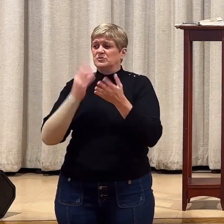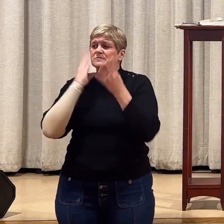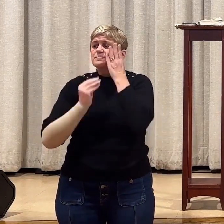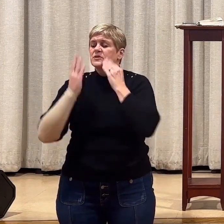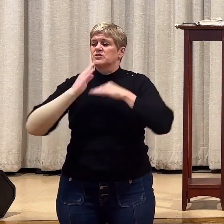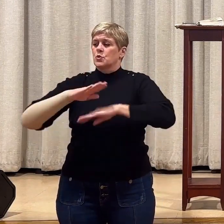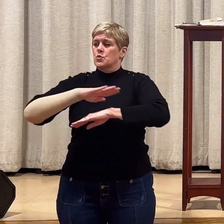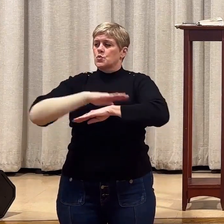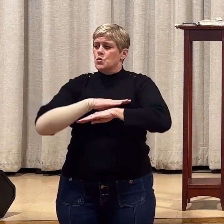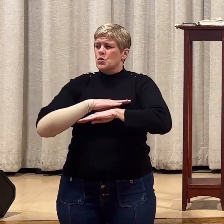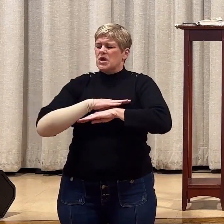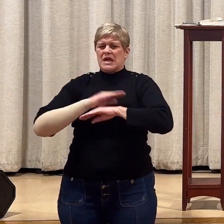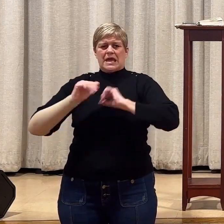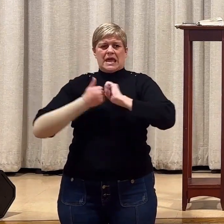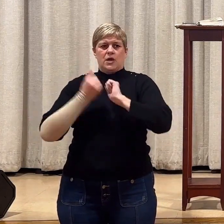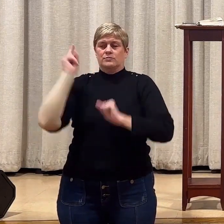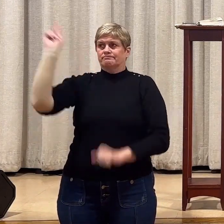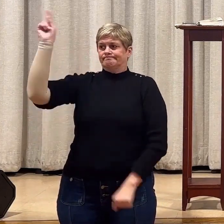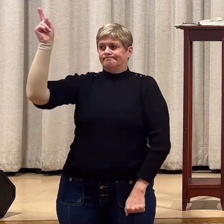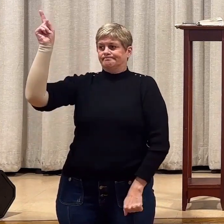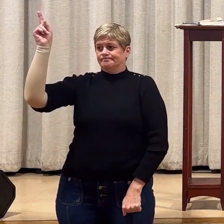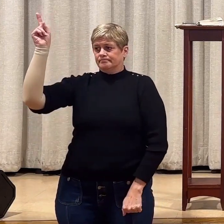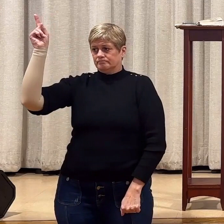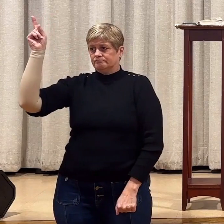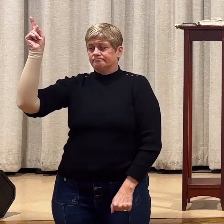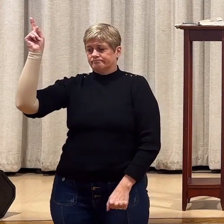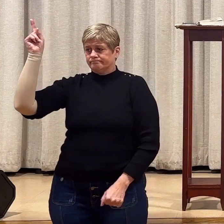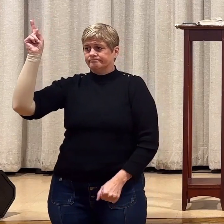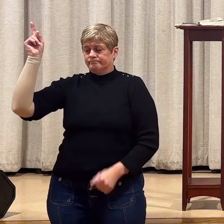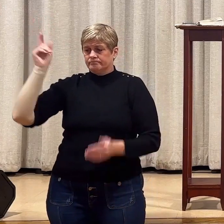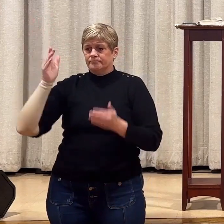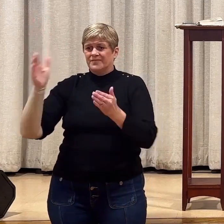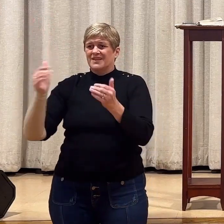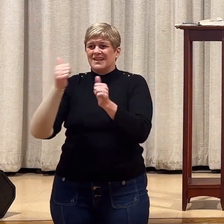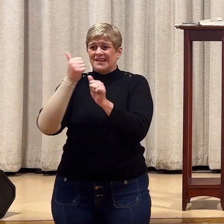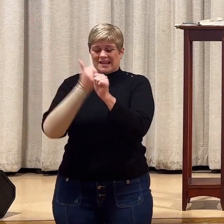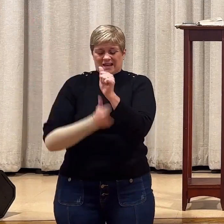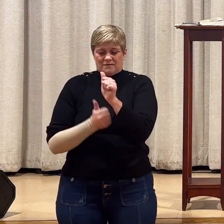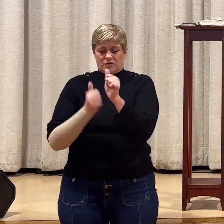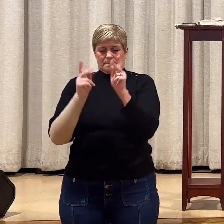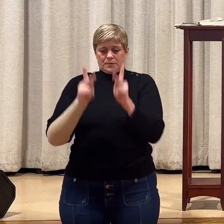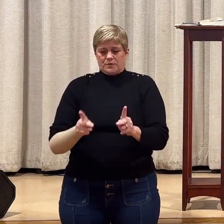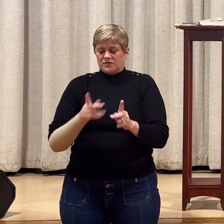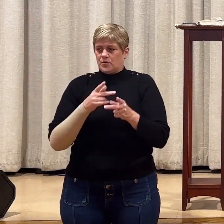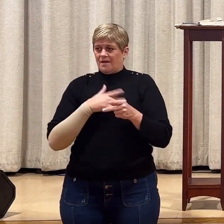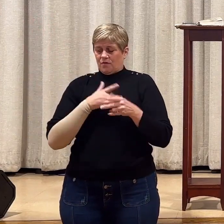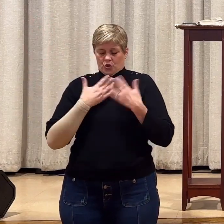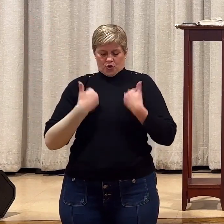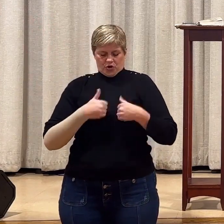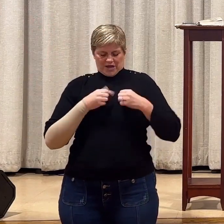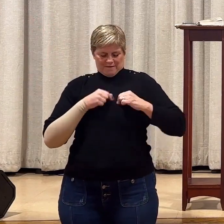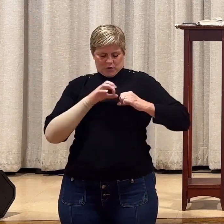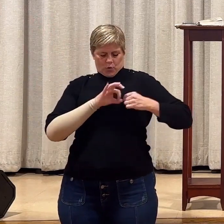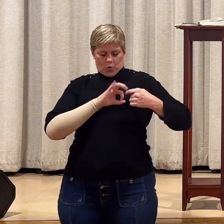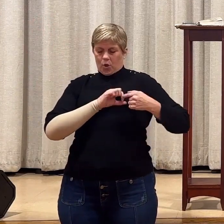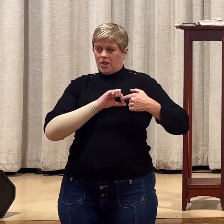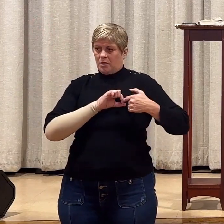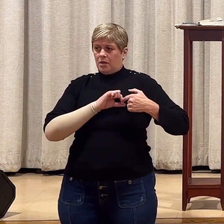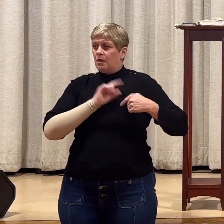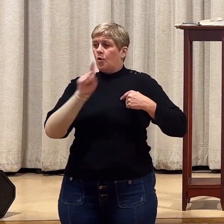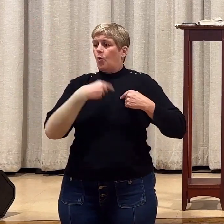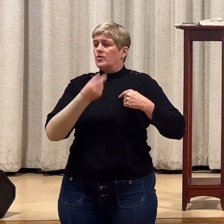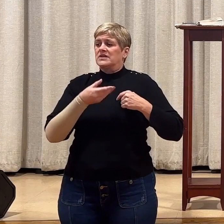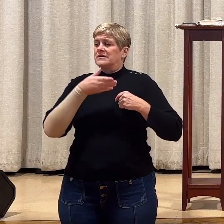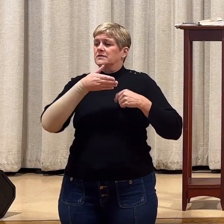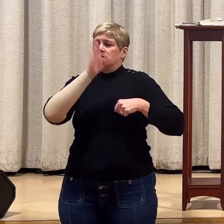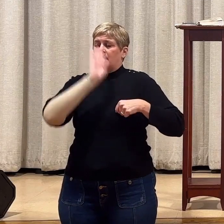We need to learn it God's way. Because in every single one of us, there is a God-shaped hole in our hearts that only God